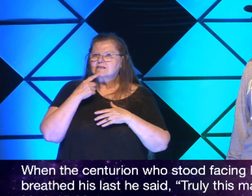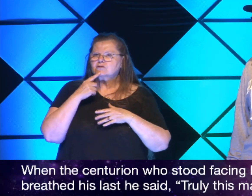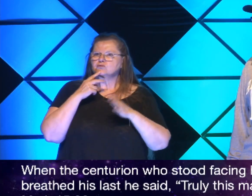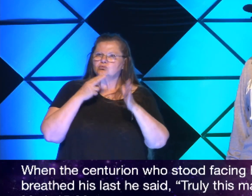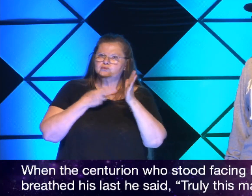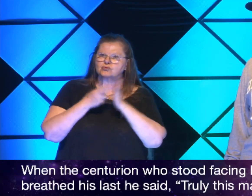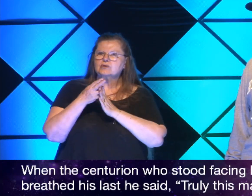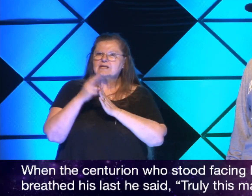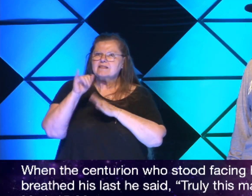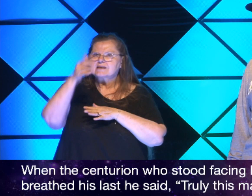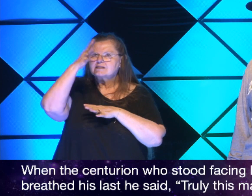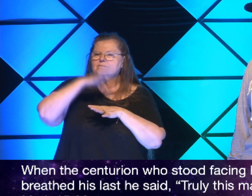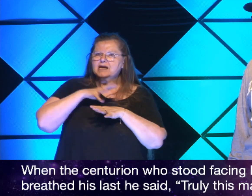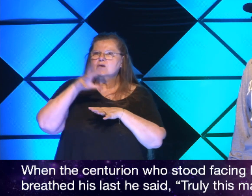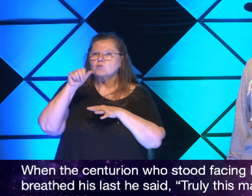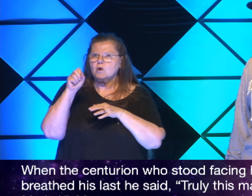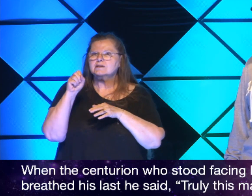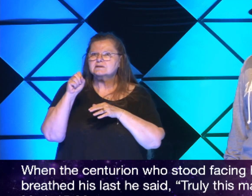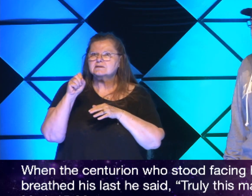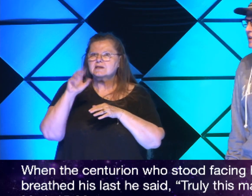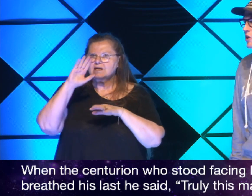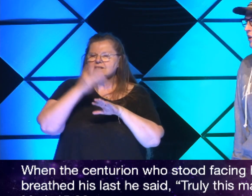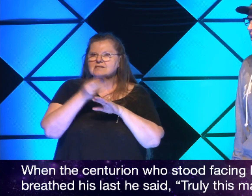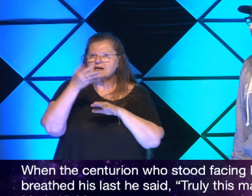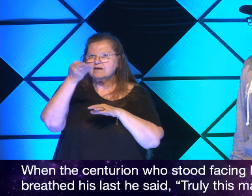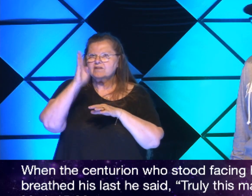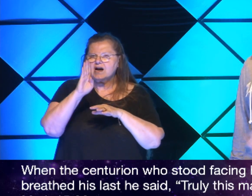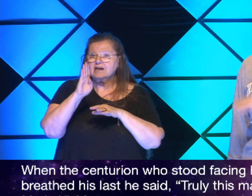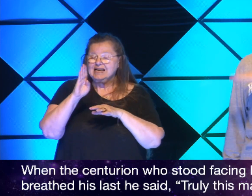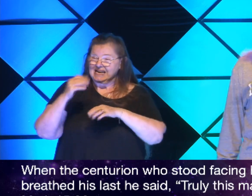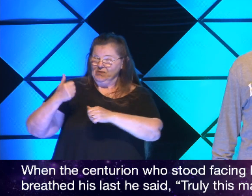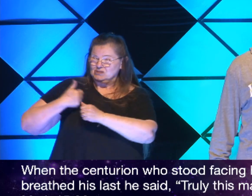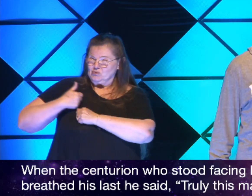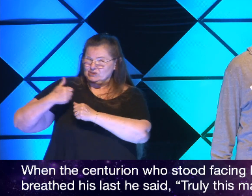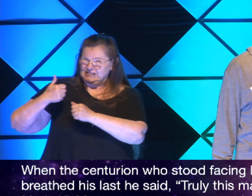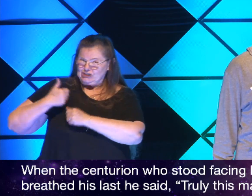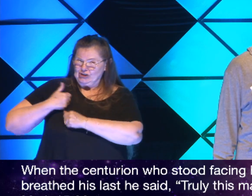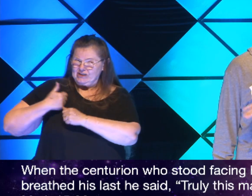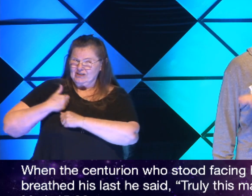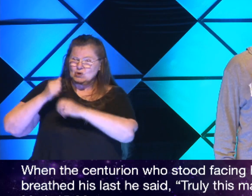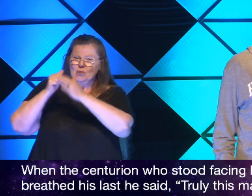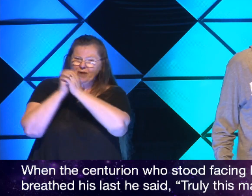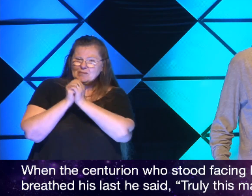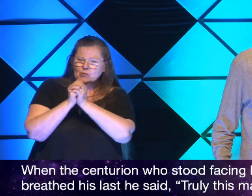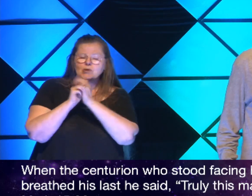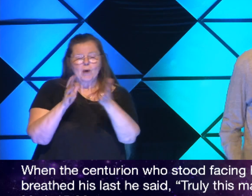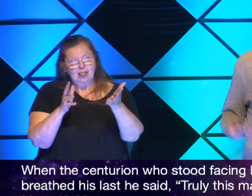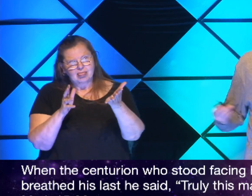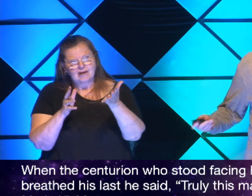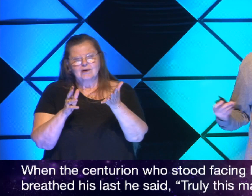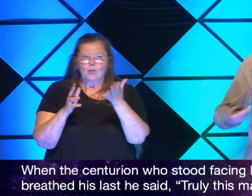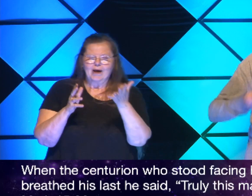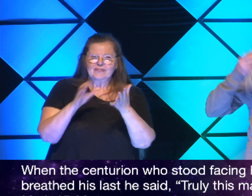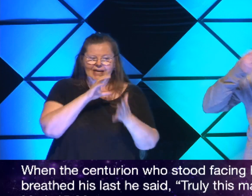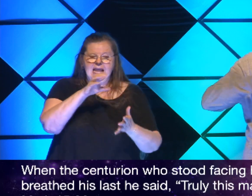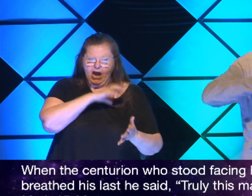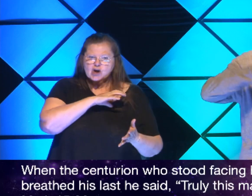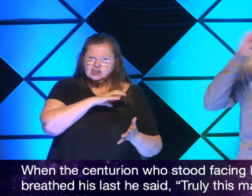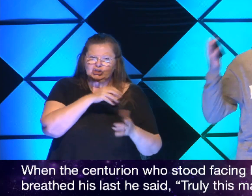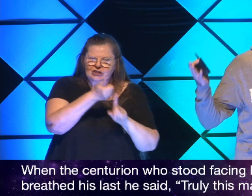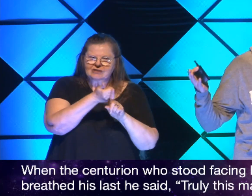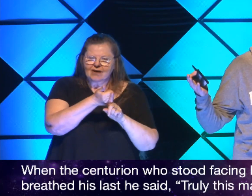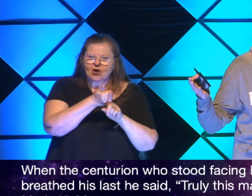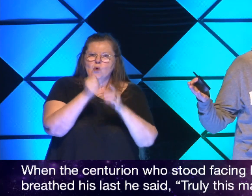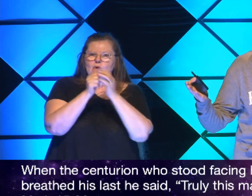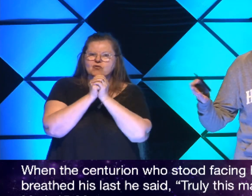this man was the Son of God. A Roman centurion who probably worshiped, the character would have worshiped in